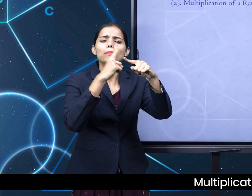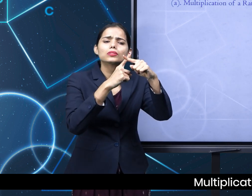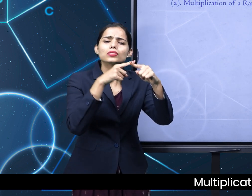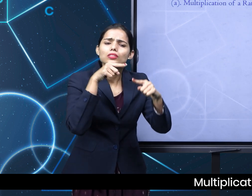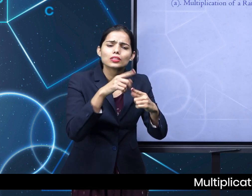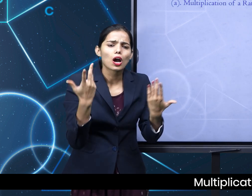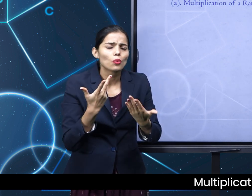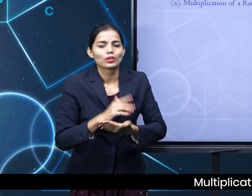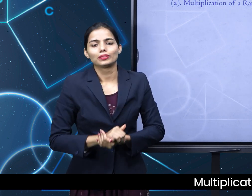Multiplication.